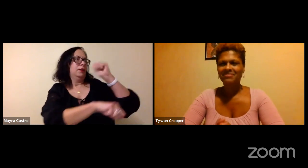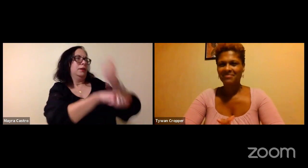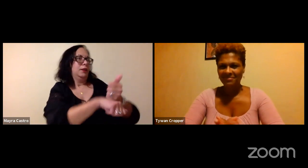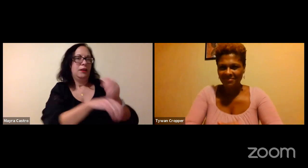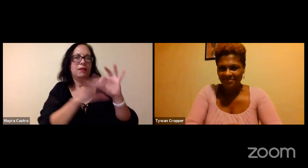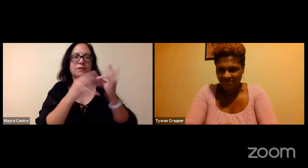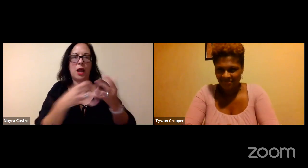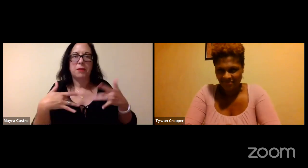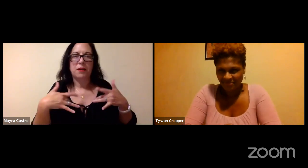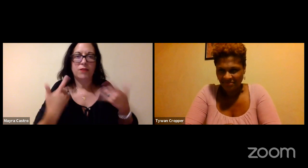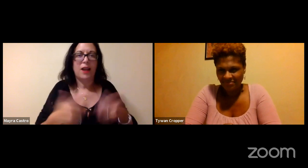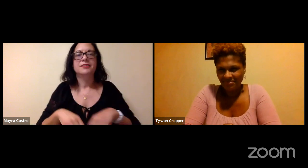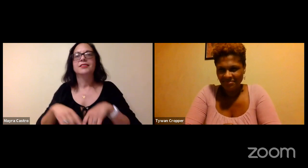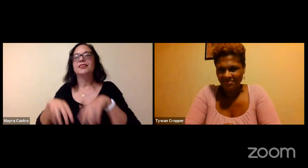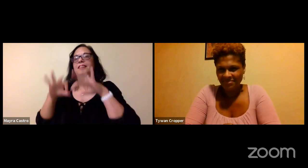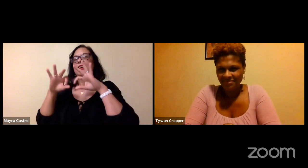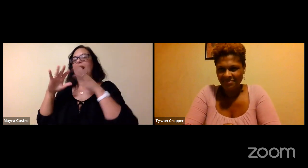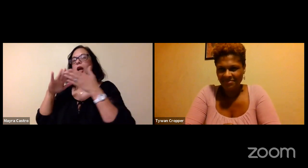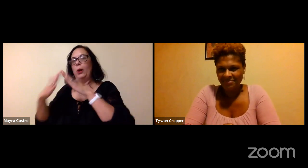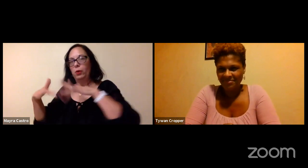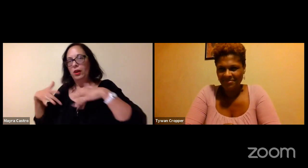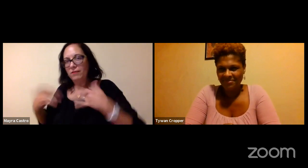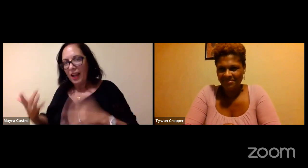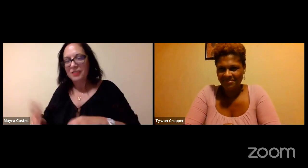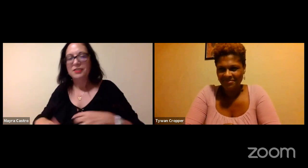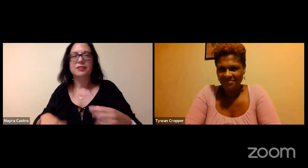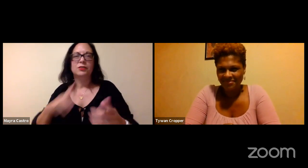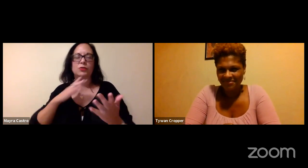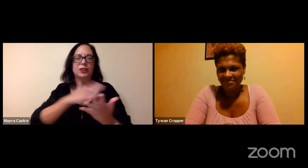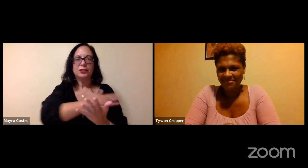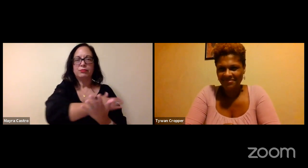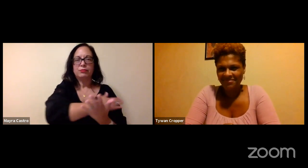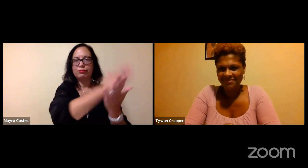organization, setting up a workshop, family events,